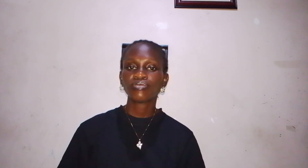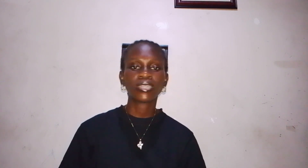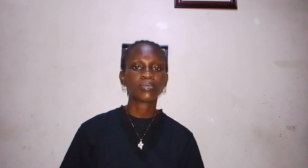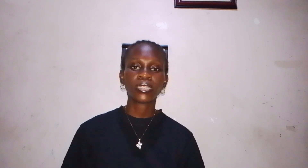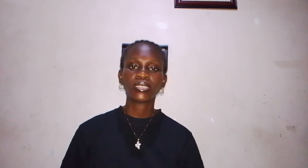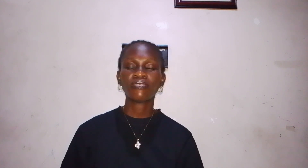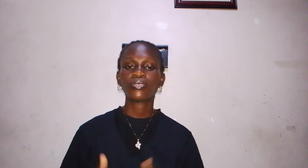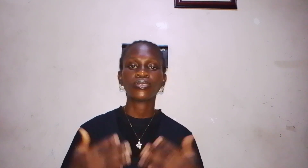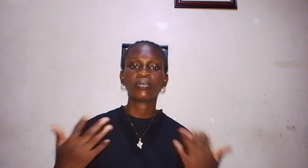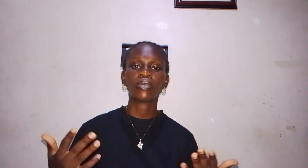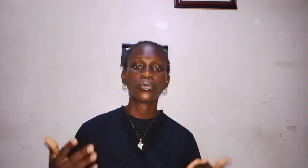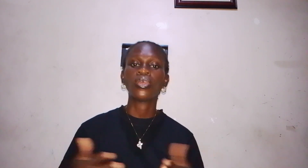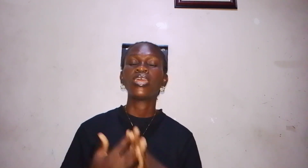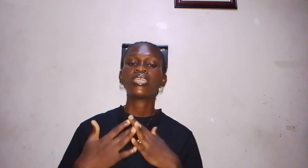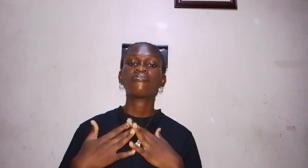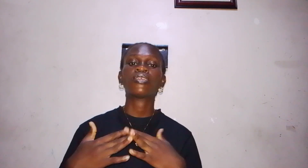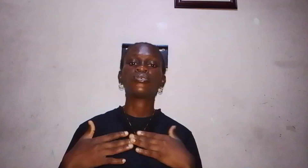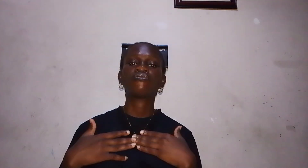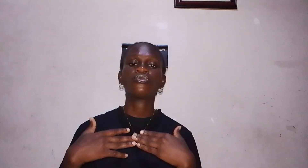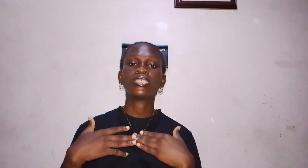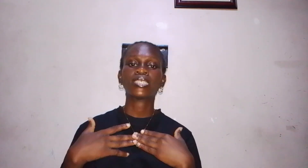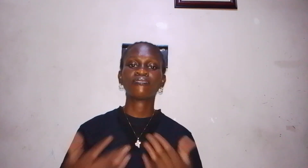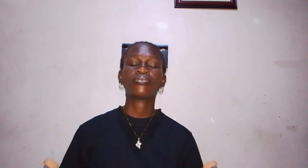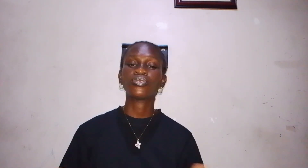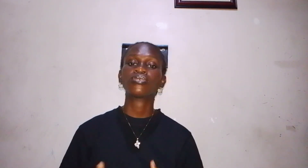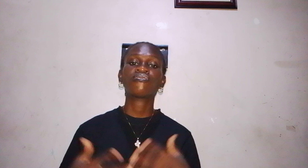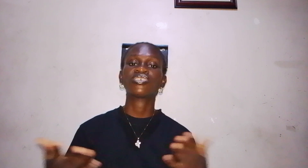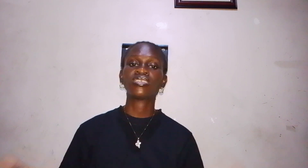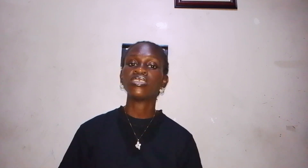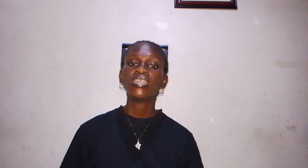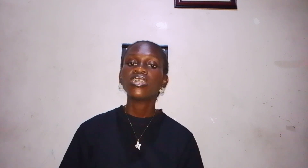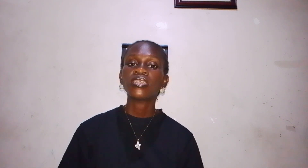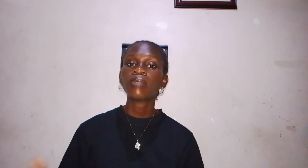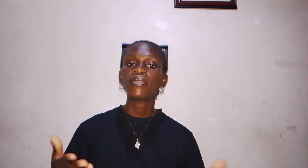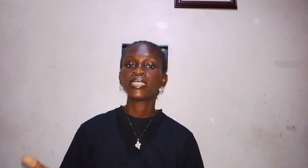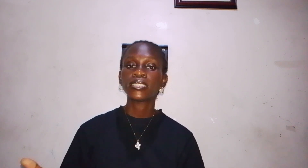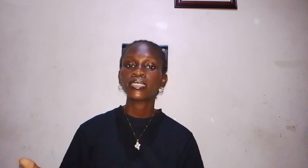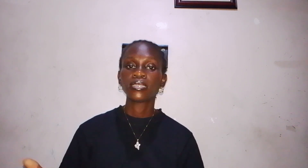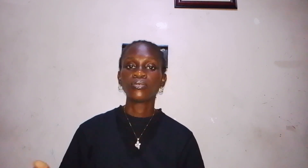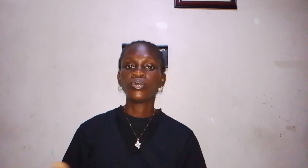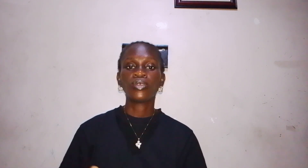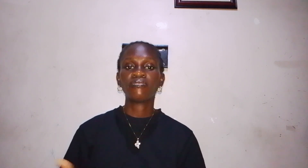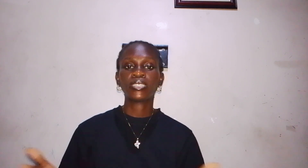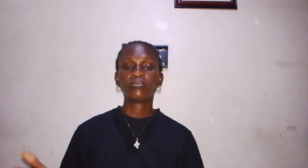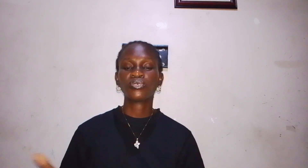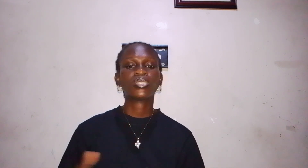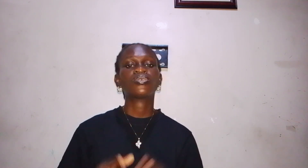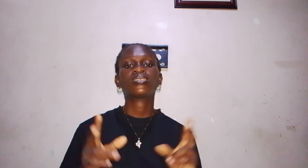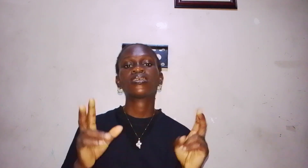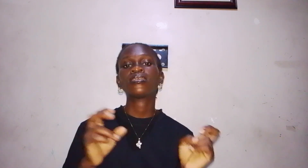just finger spell it if I don't remember, or if I don't even know the sign for it, because obviously that place will not have a sign because it's not